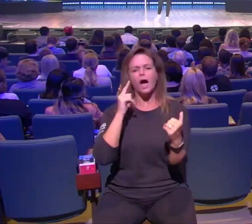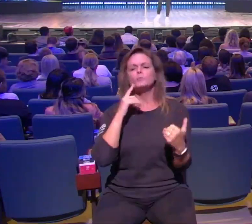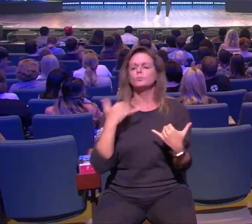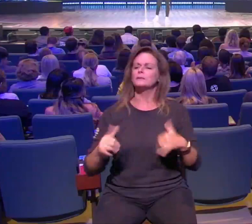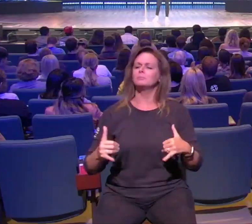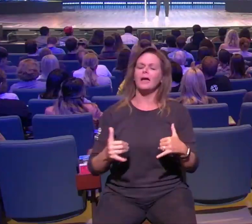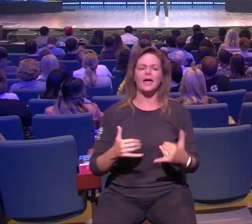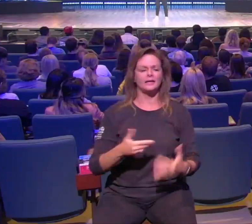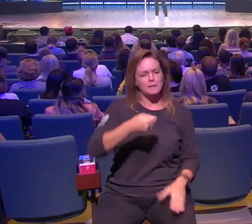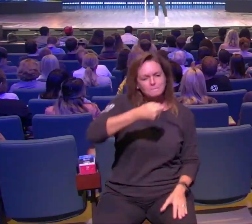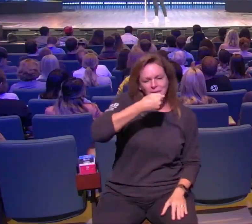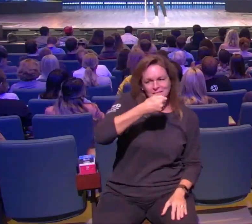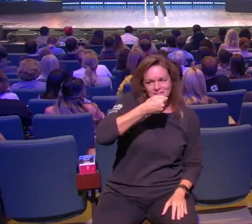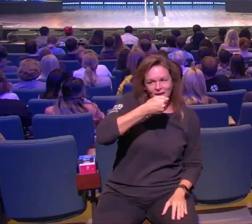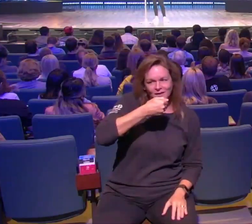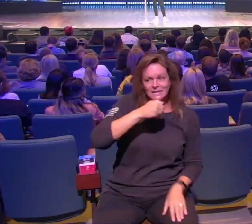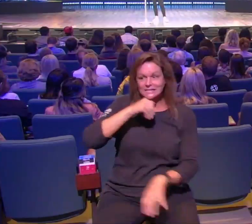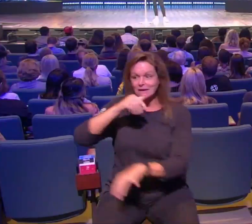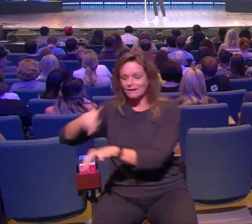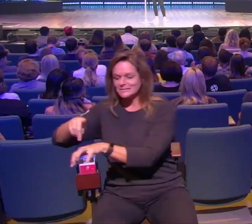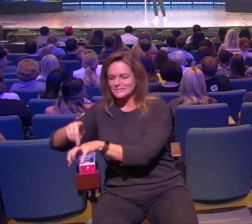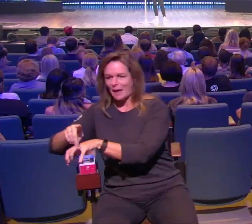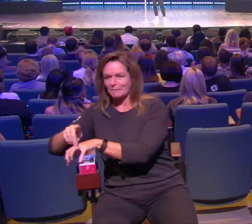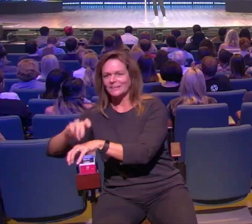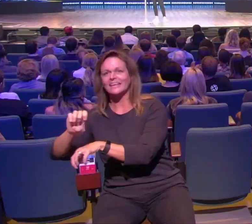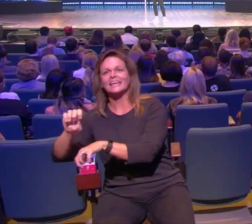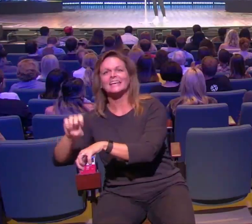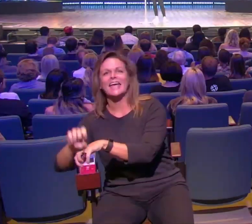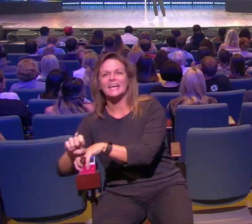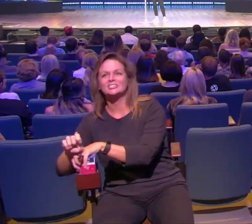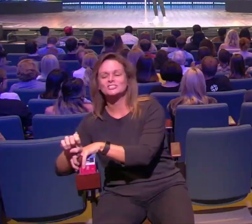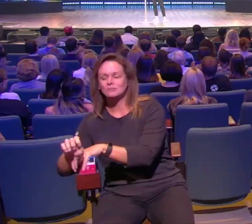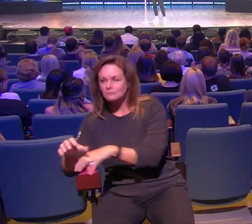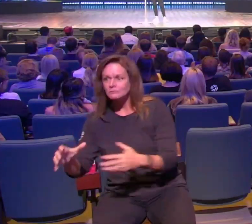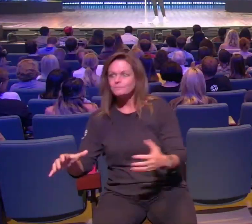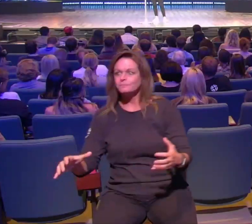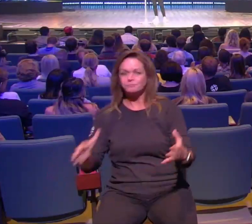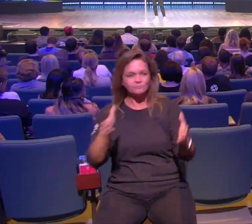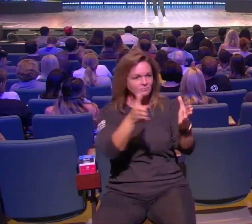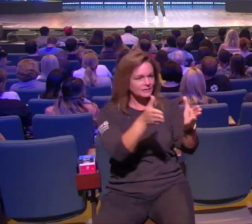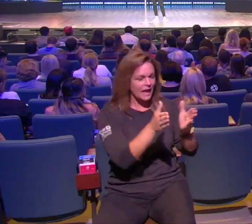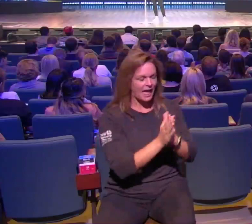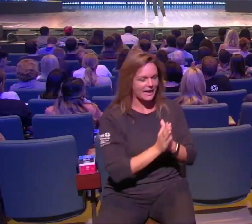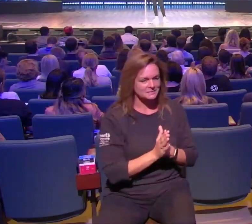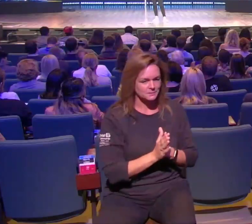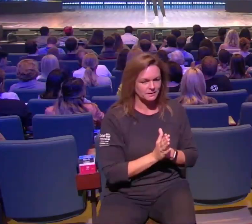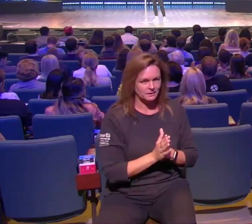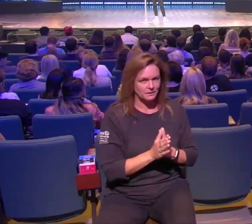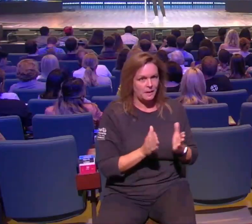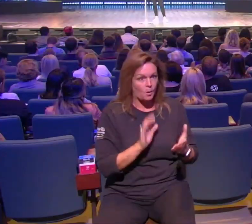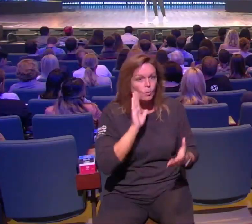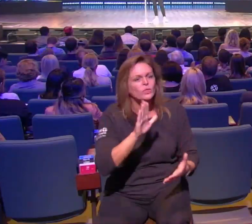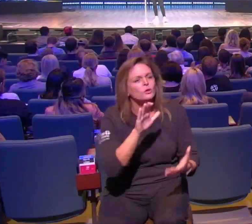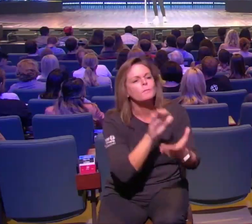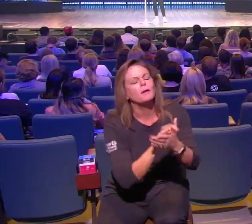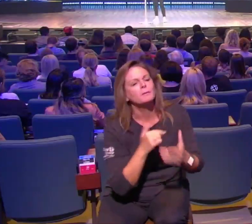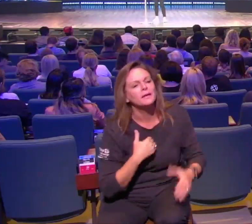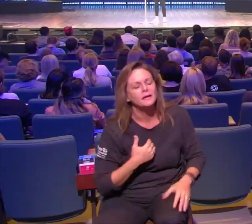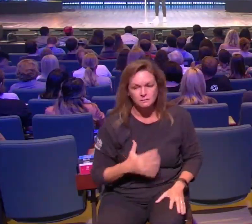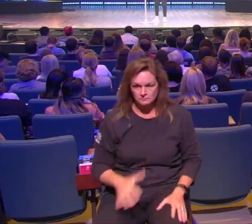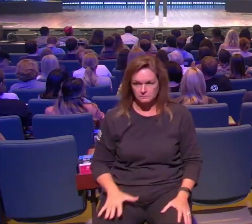It was not for a diamond. And when he surprised me, you know, and asked me to marry him, I didn't see it coming. And I started